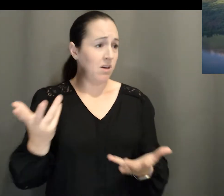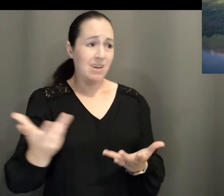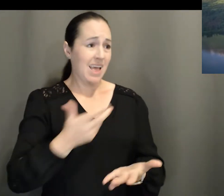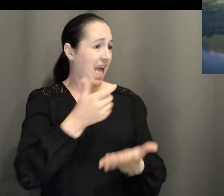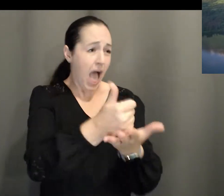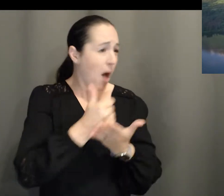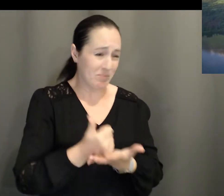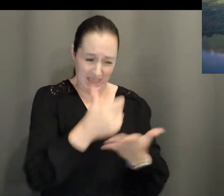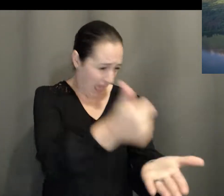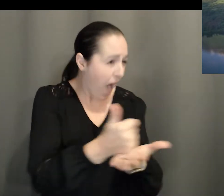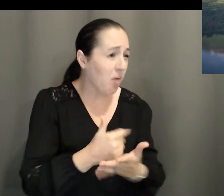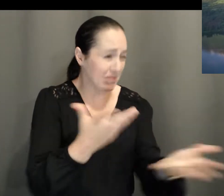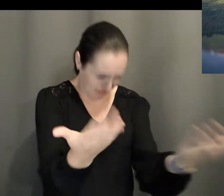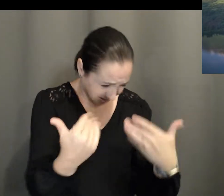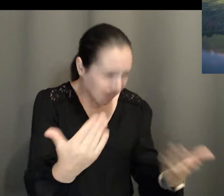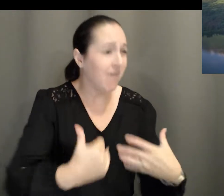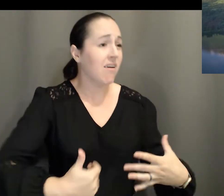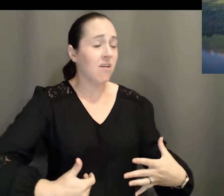And he's running up and